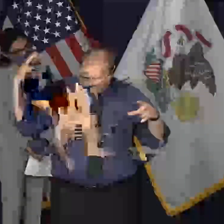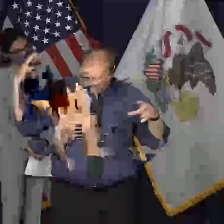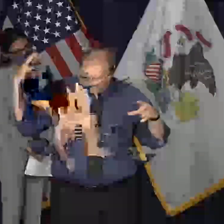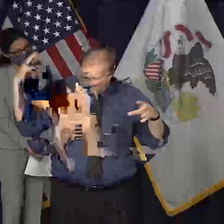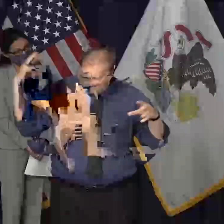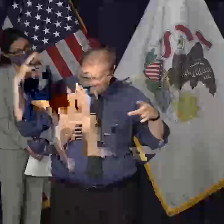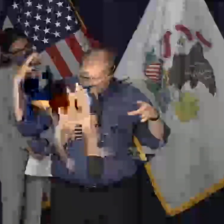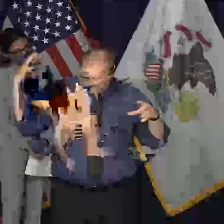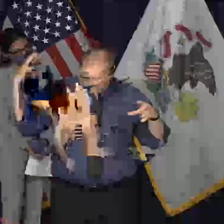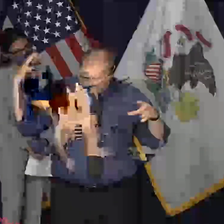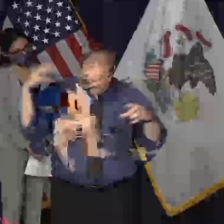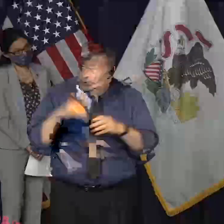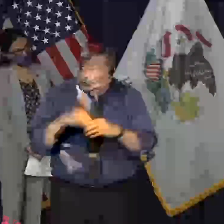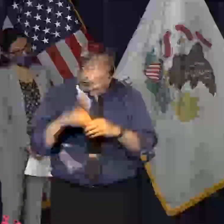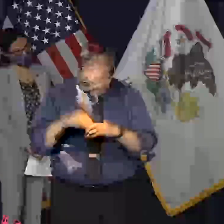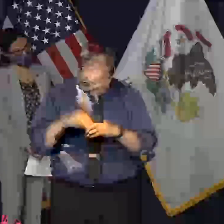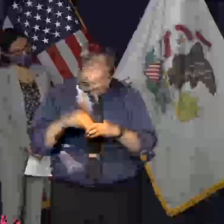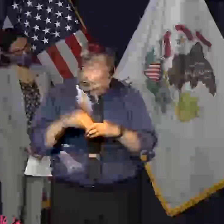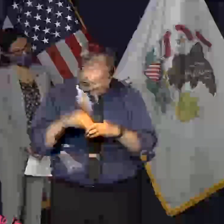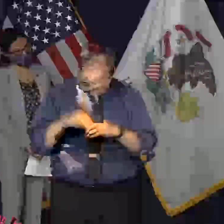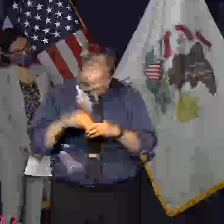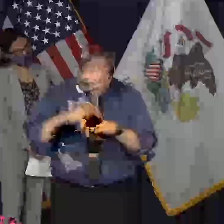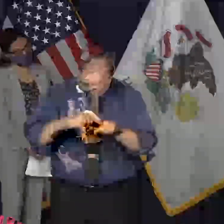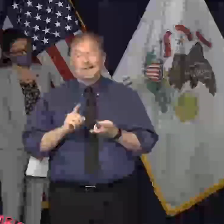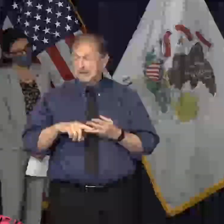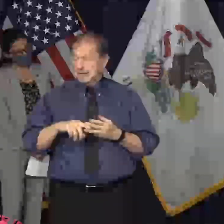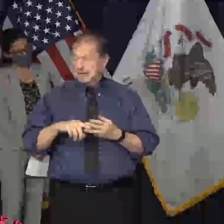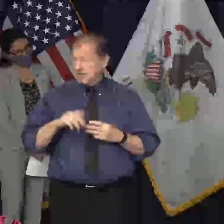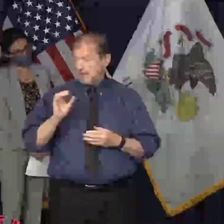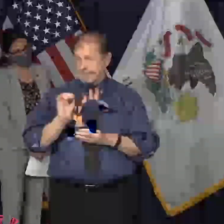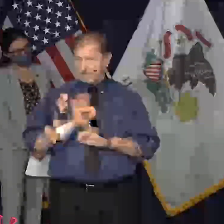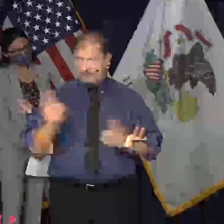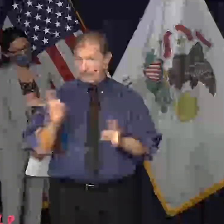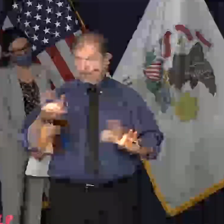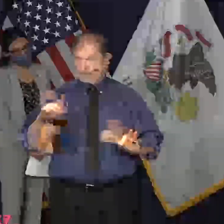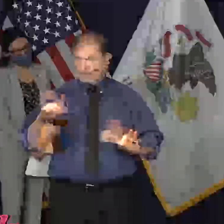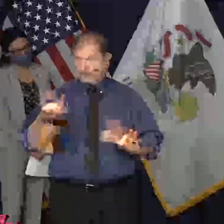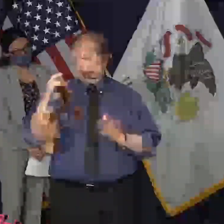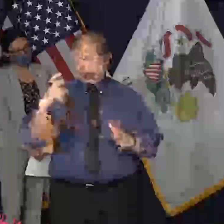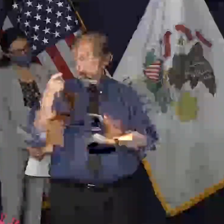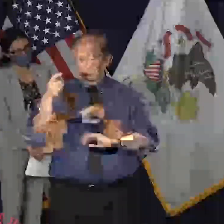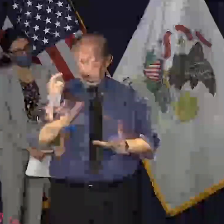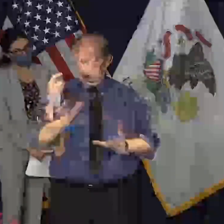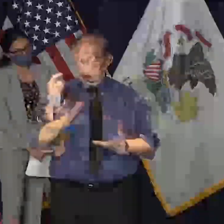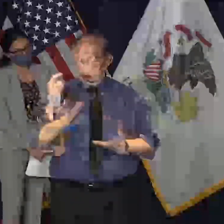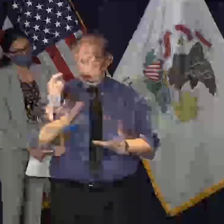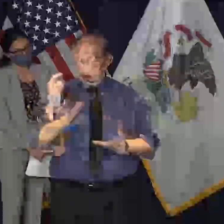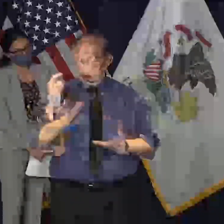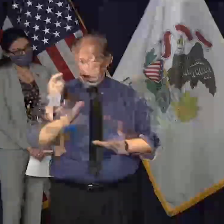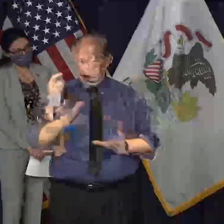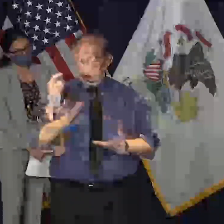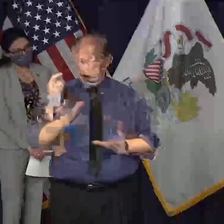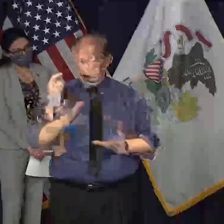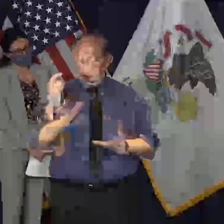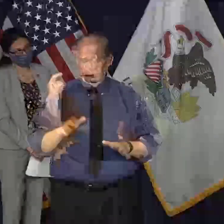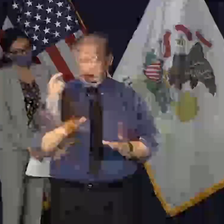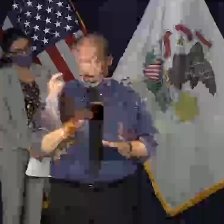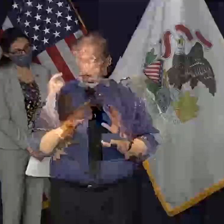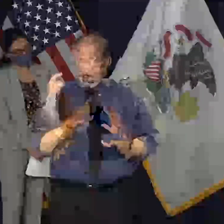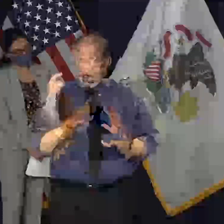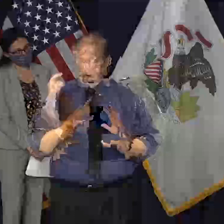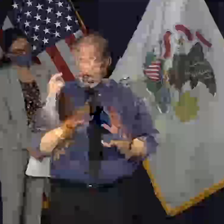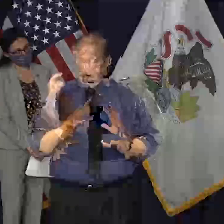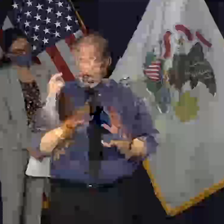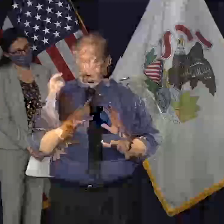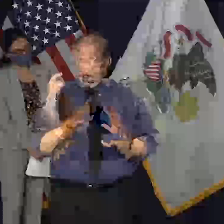again, they are entirely free for anyone. They can access this housing support by contacting their county